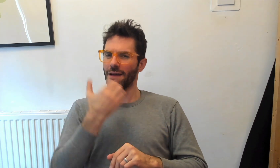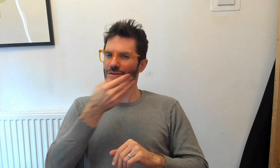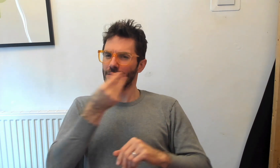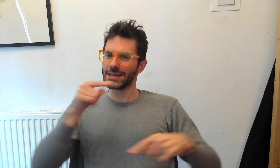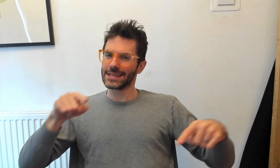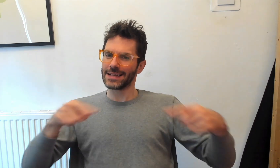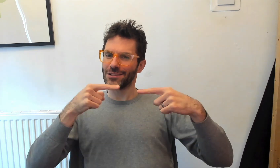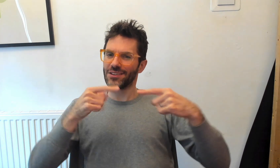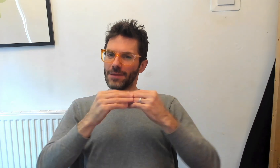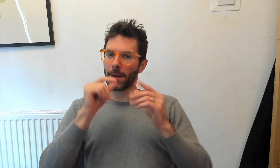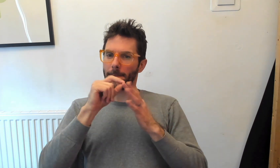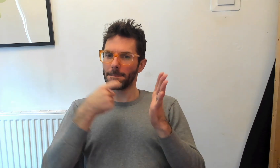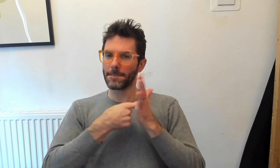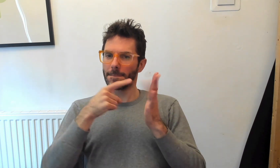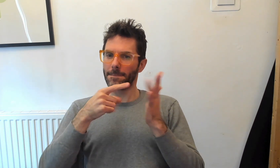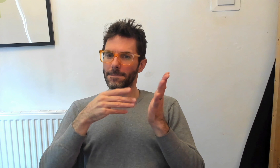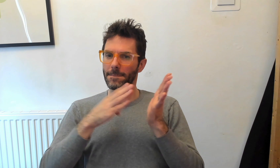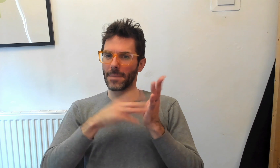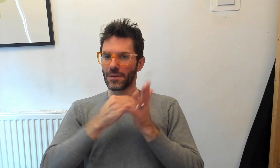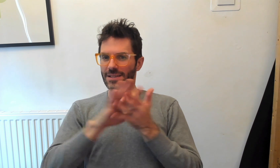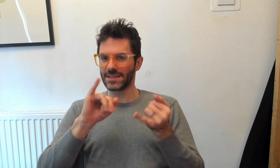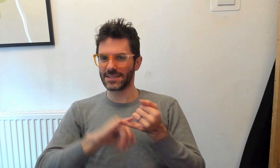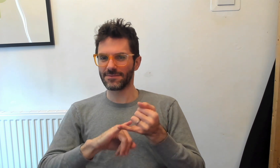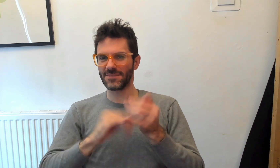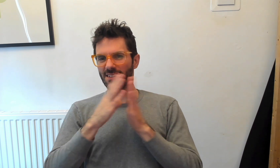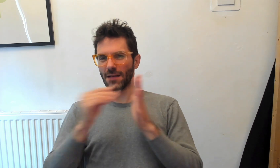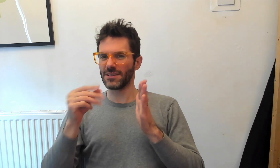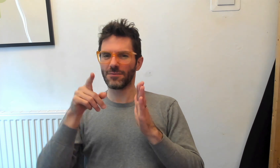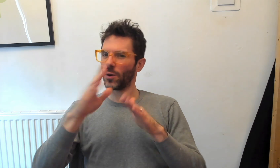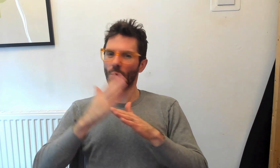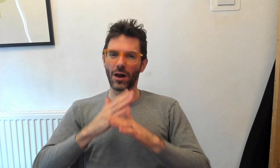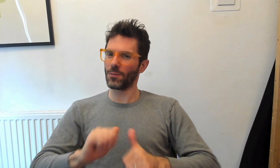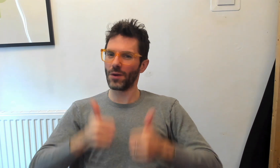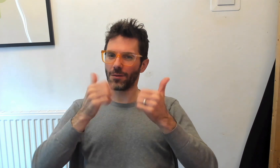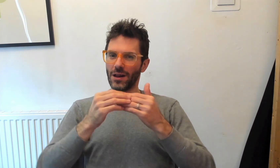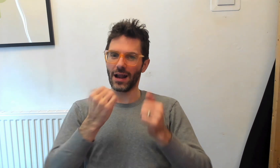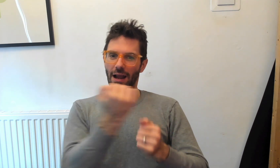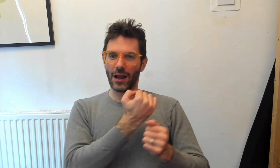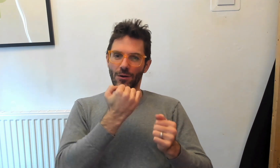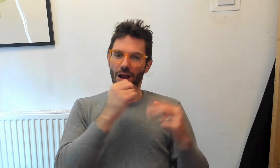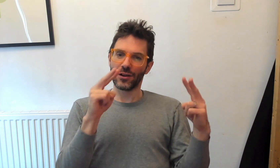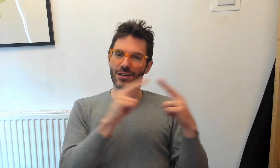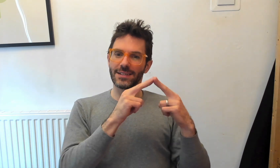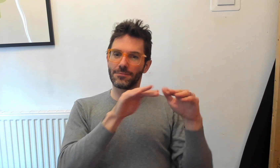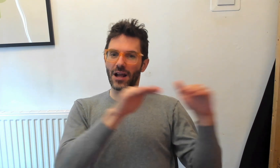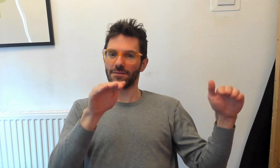because we have had some issues with Prometheus. For example, it doesn't work well with our Connect